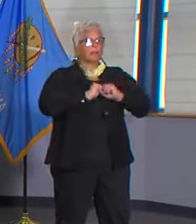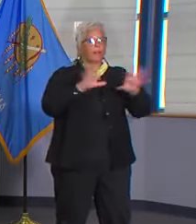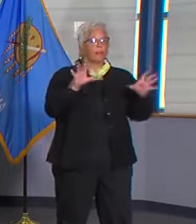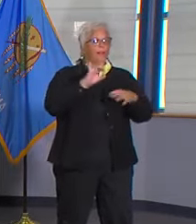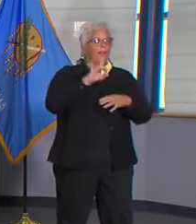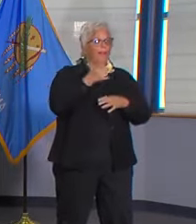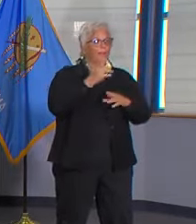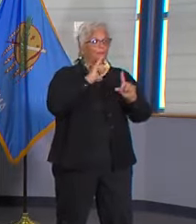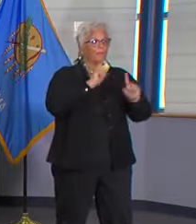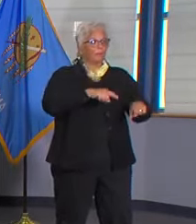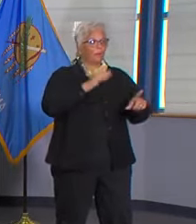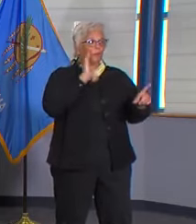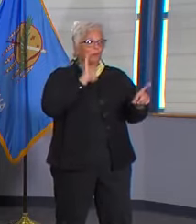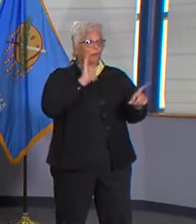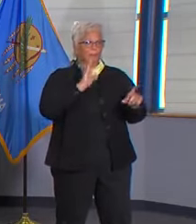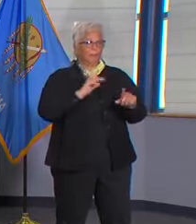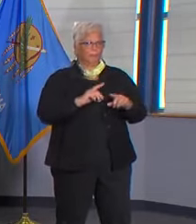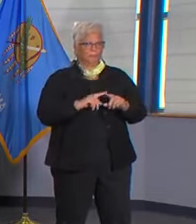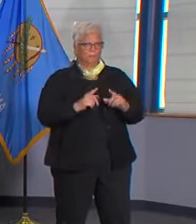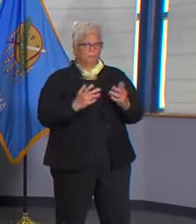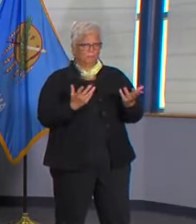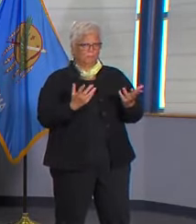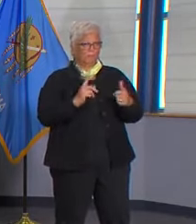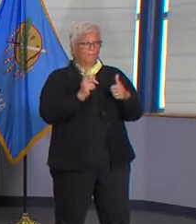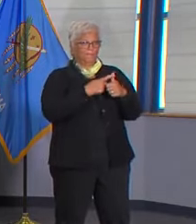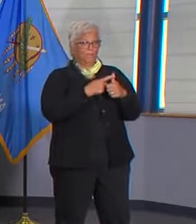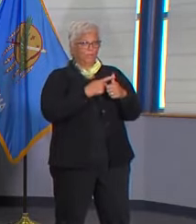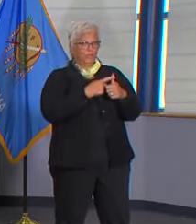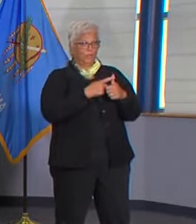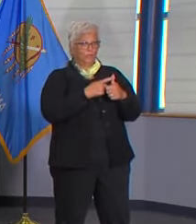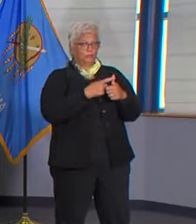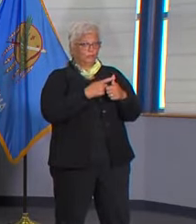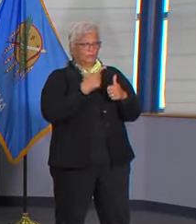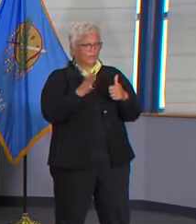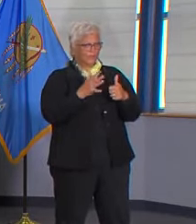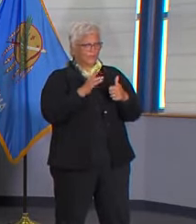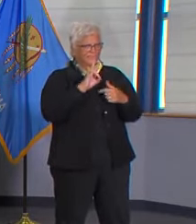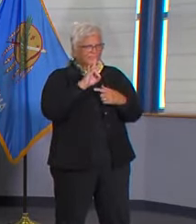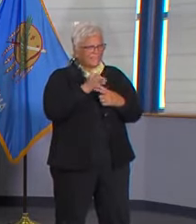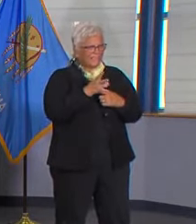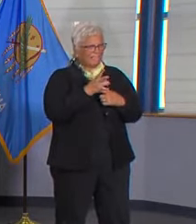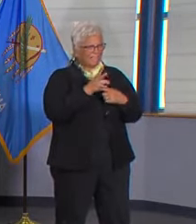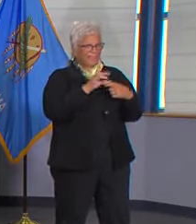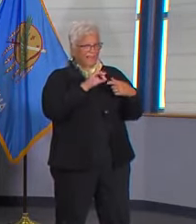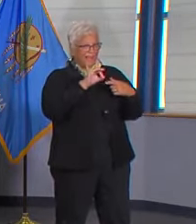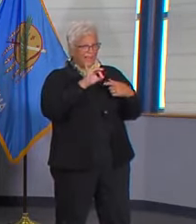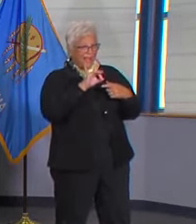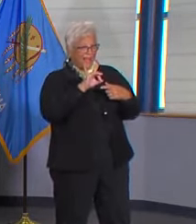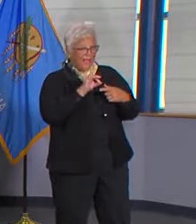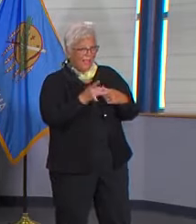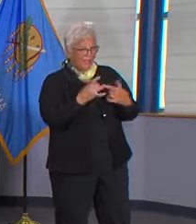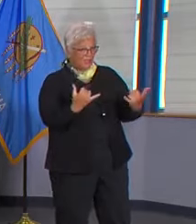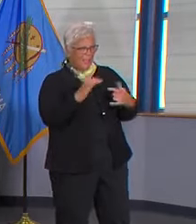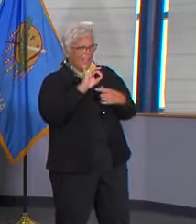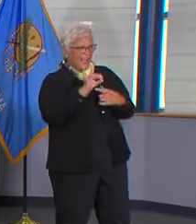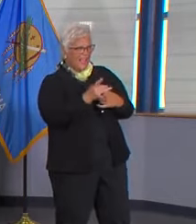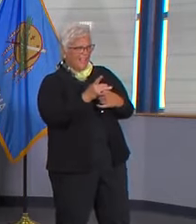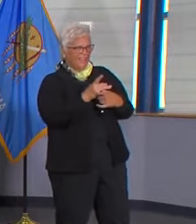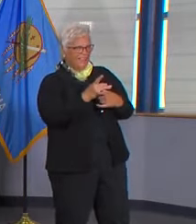a single solitary report, but that there had been seven already issued and an eighth one was coming out the next day. That was a surprise.